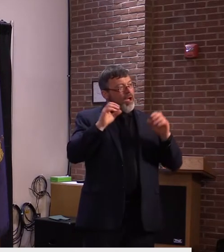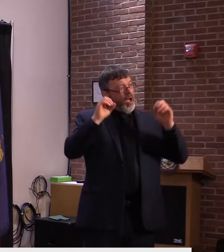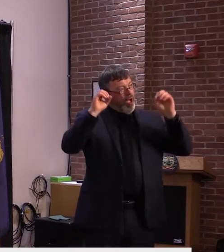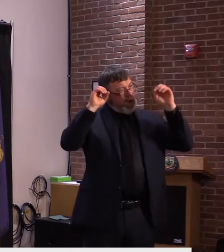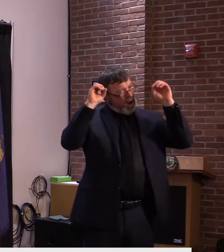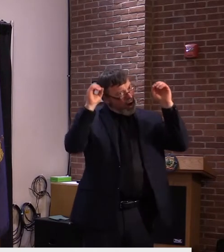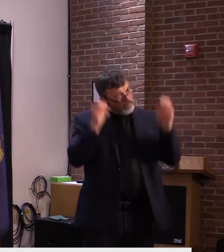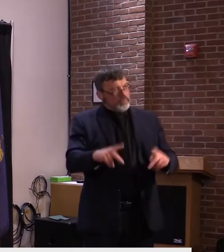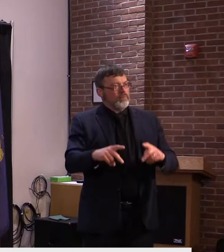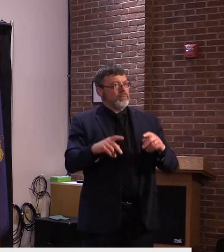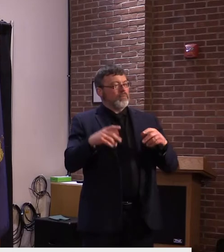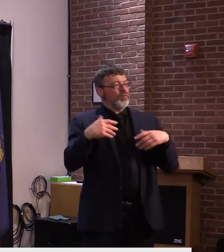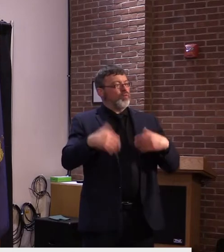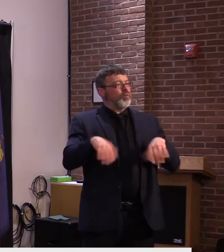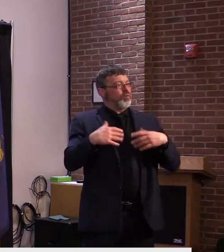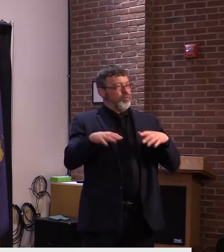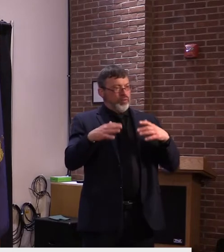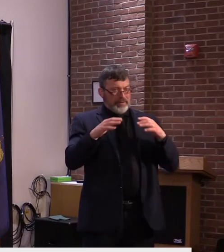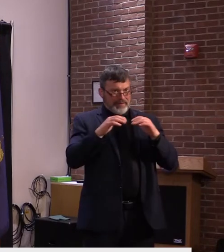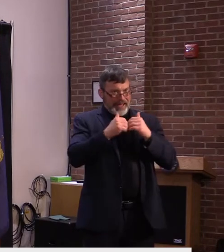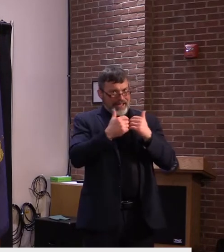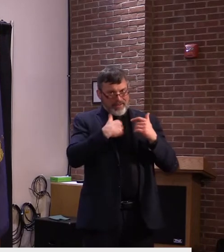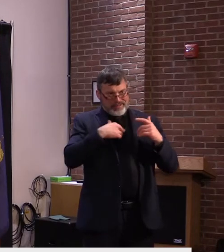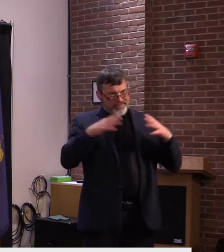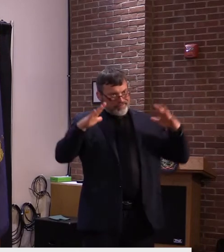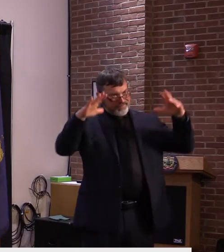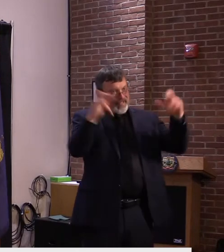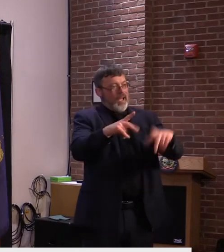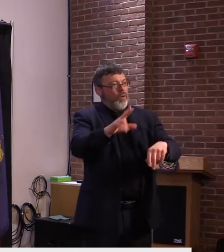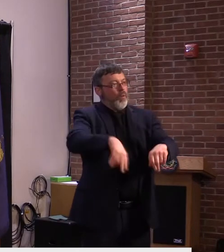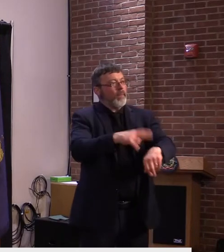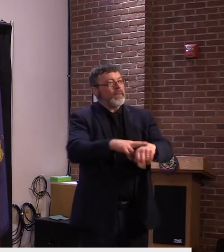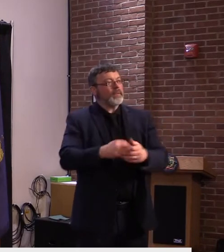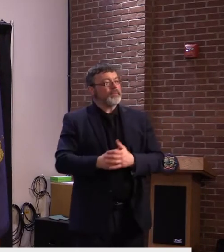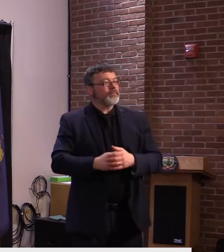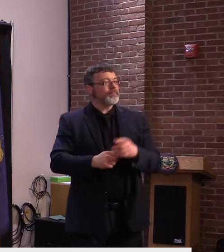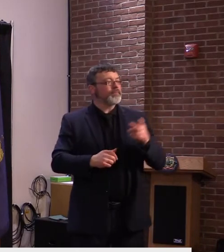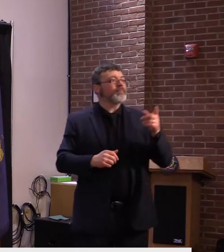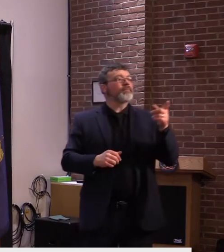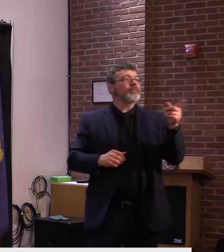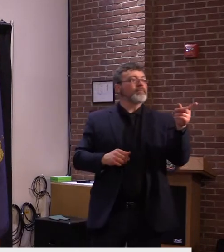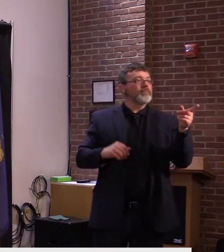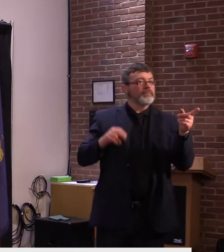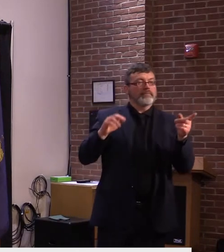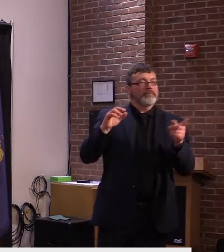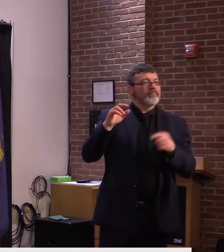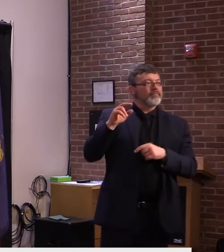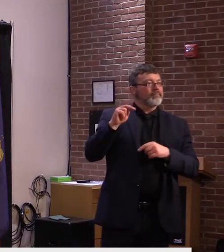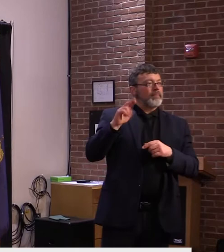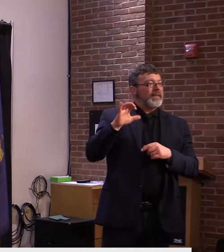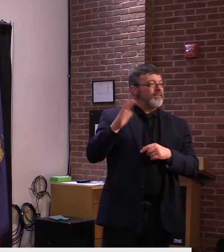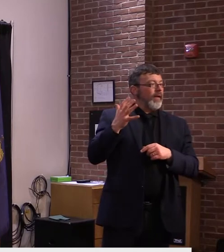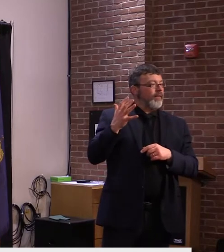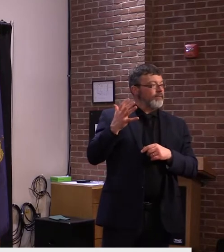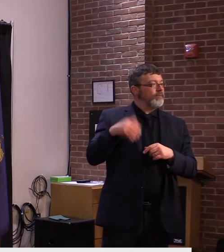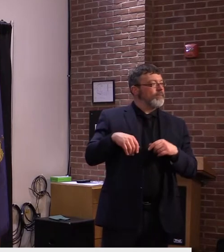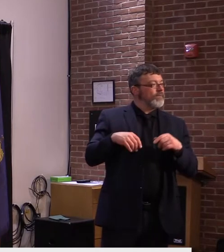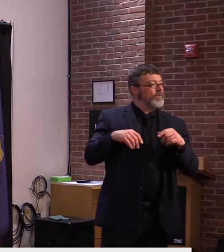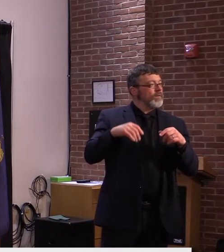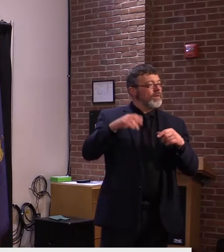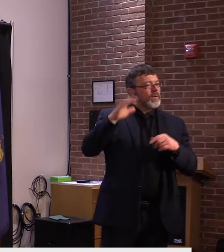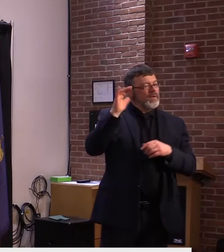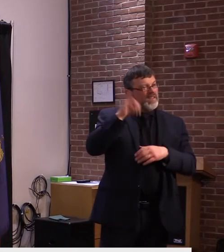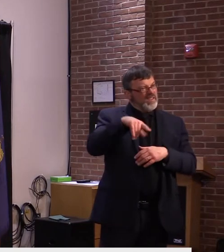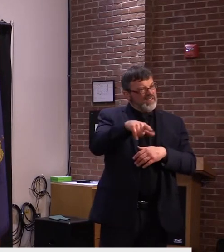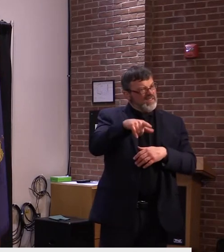level. Thank you. Secretary, can I ask along those lines, with teacher burnout, do you think things along those lines would help